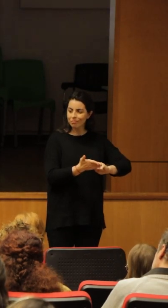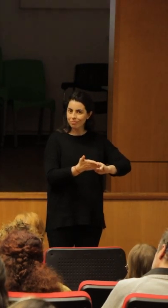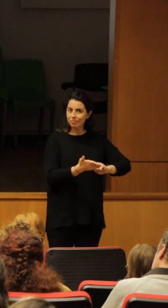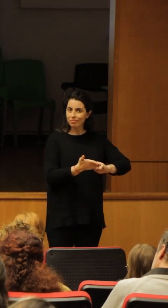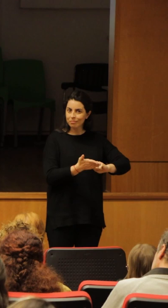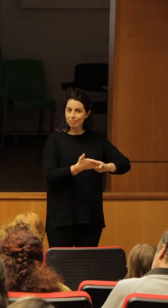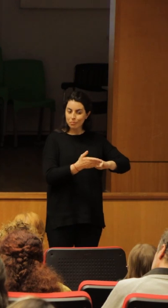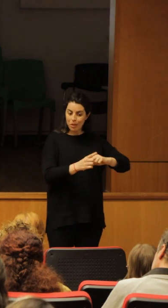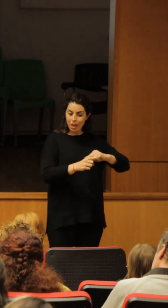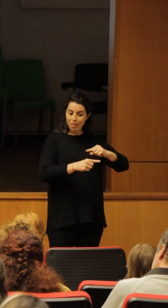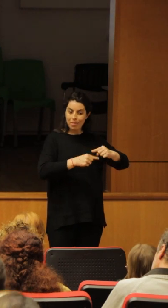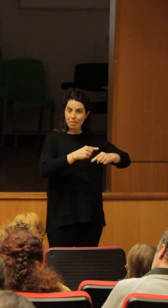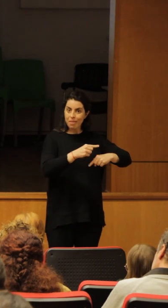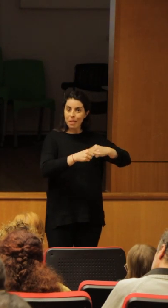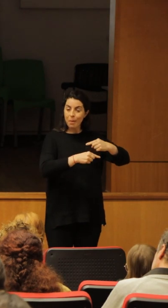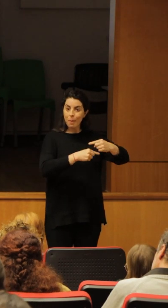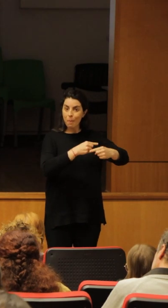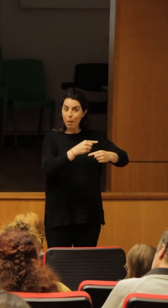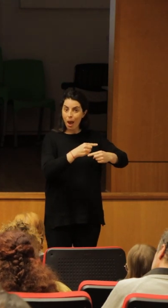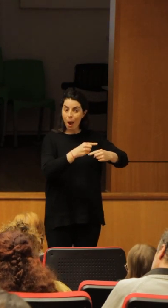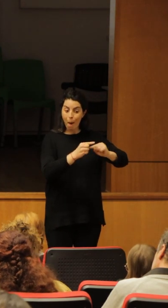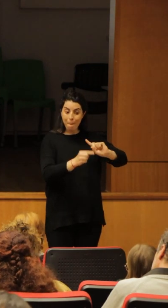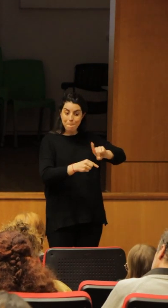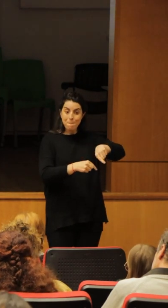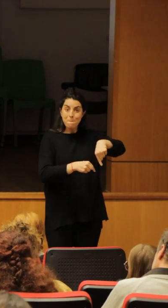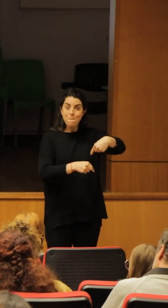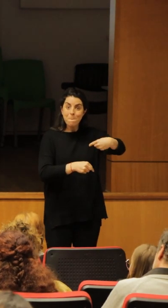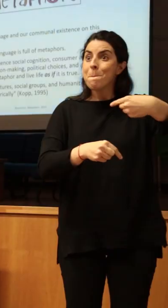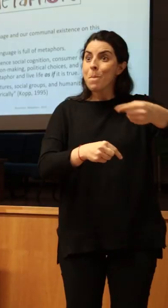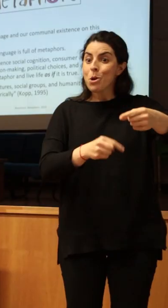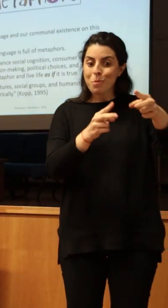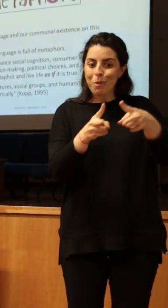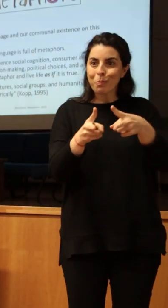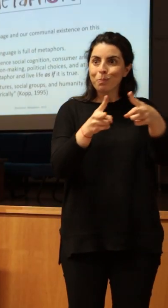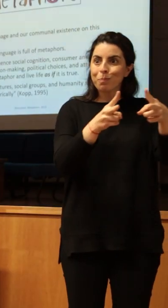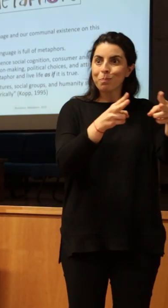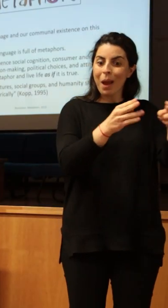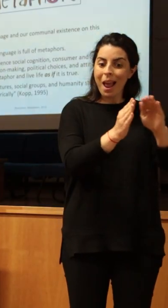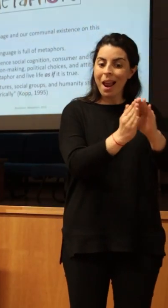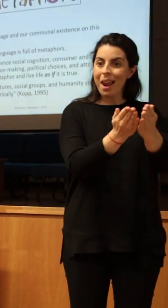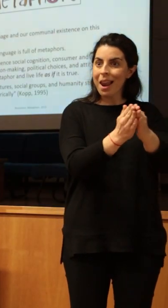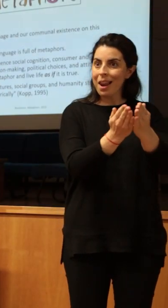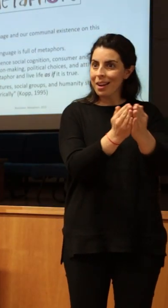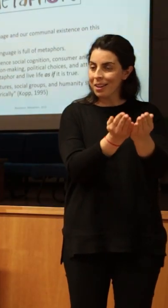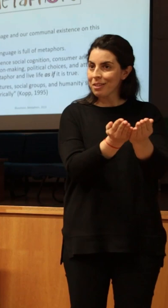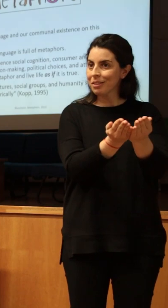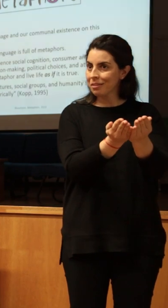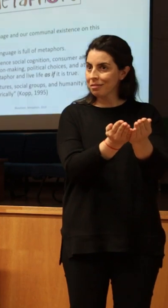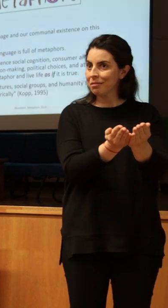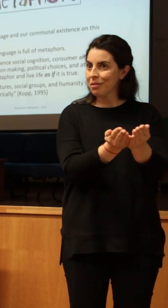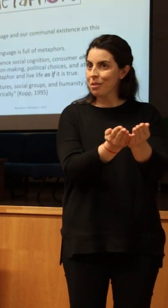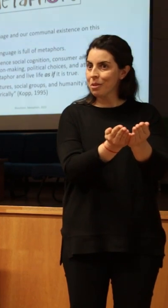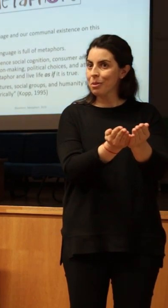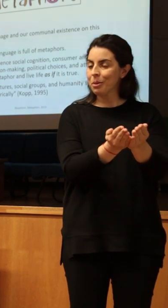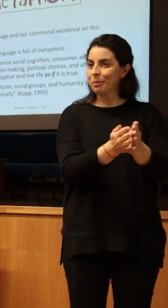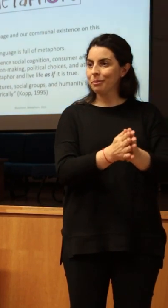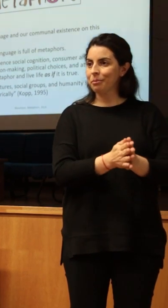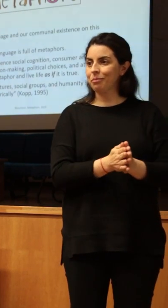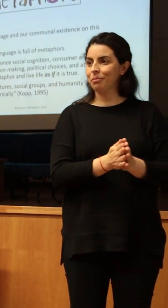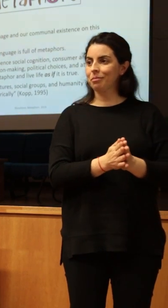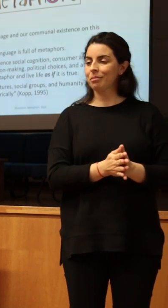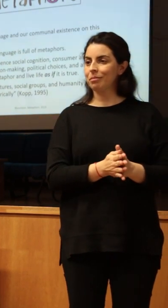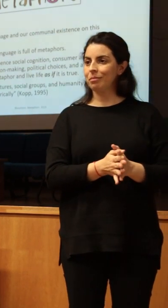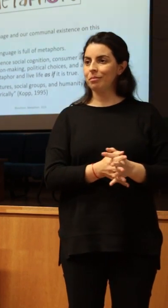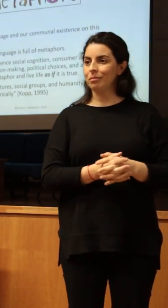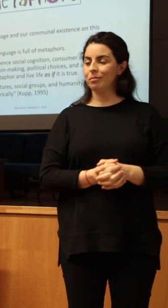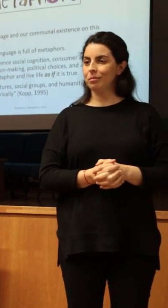lo que sigue, el paso siguiente es el próximo capítulo. Yeah, and the challenges, the difficulties might be, I don't know, the font is